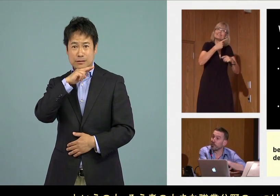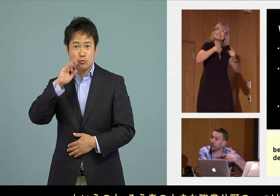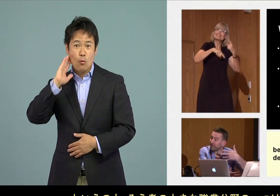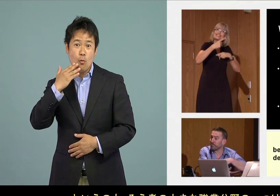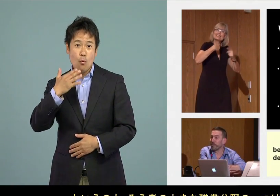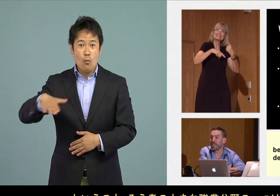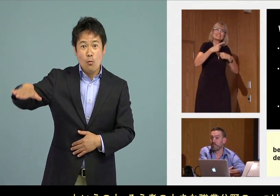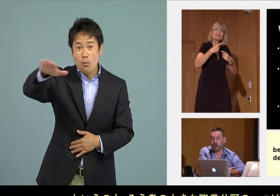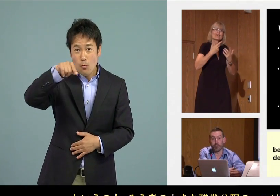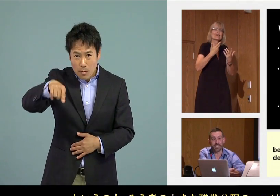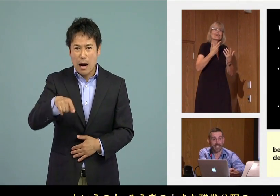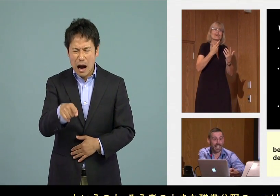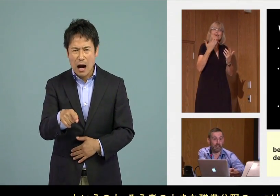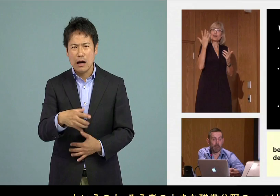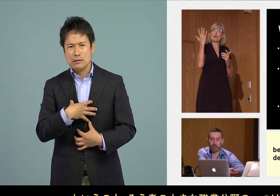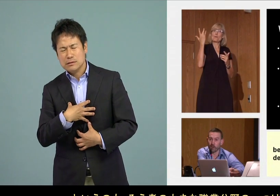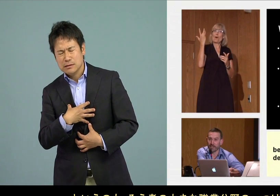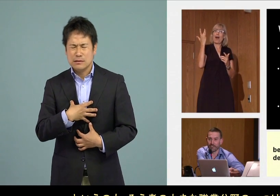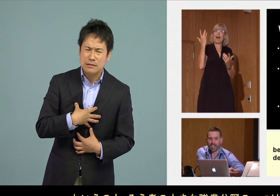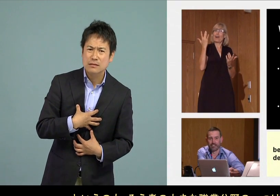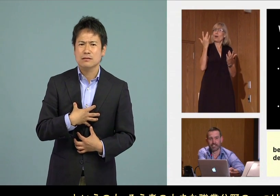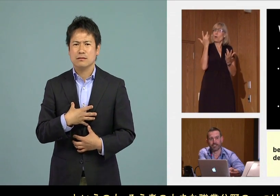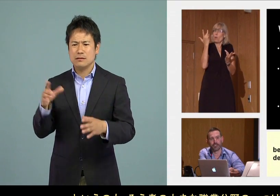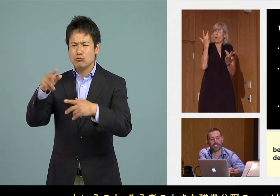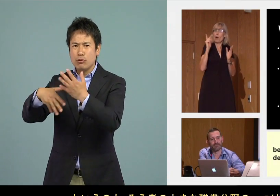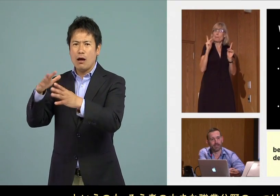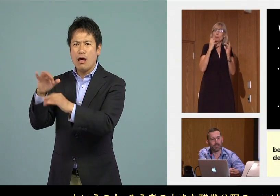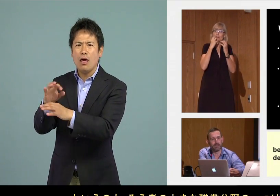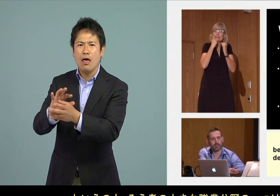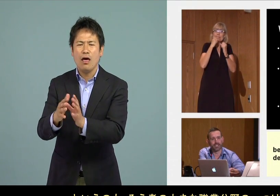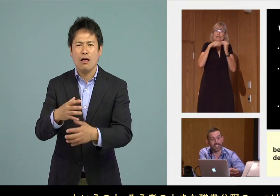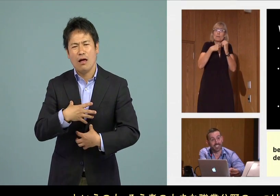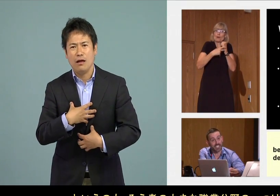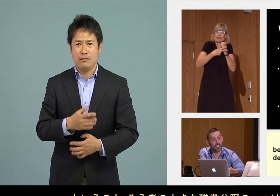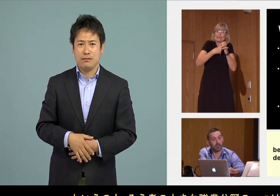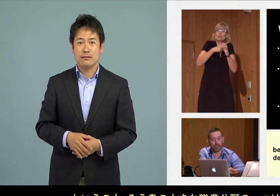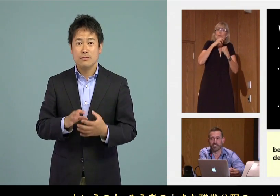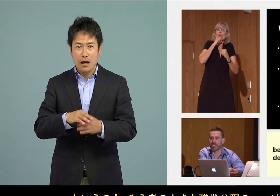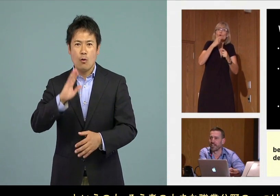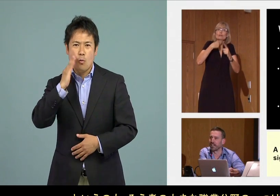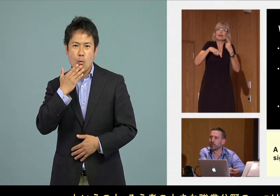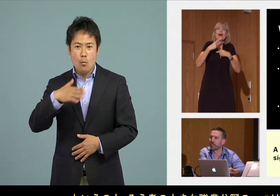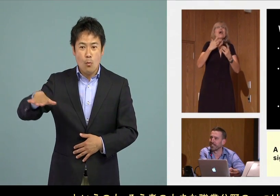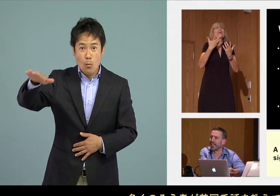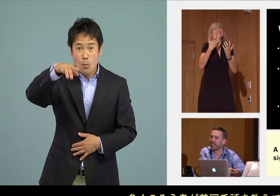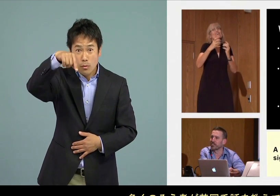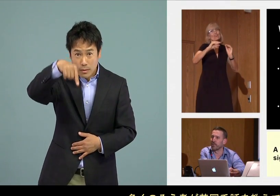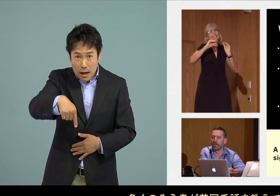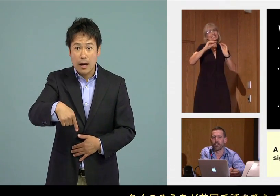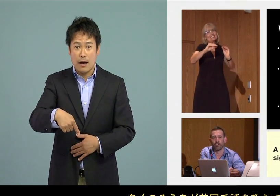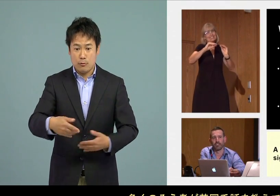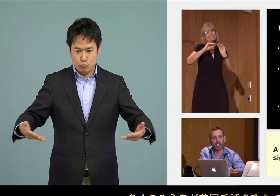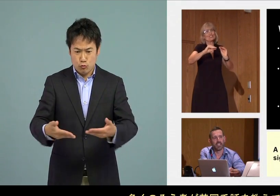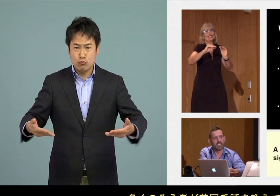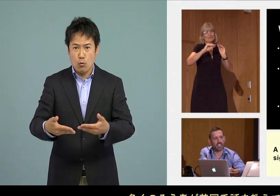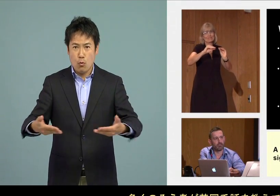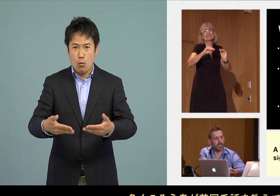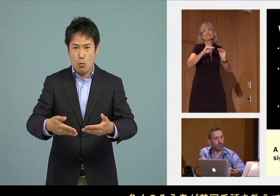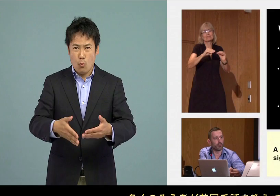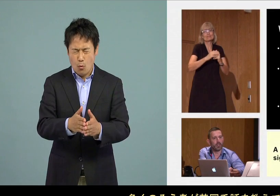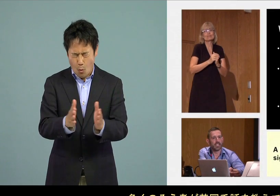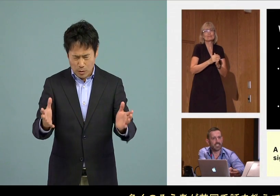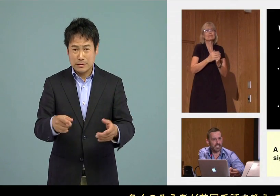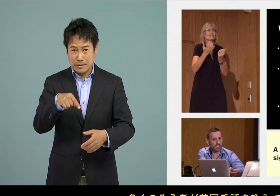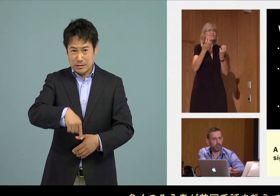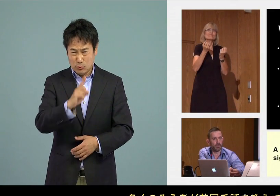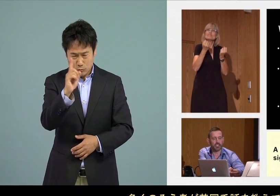one of the big employment areas for deaf people in Britain is teaching British Sign Language. A large number of deaf